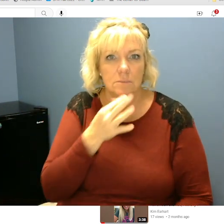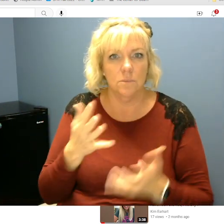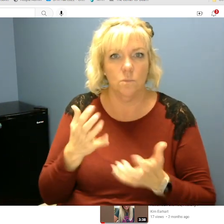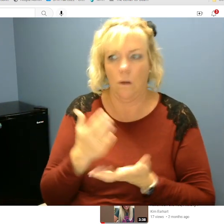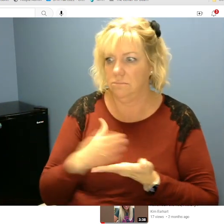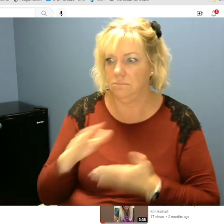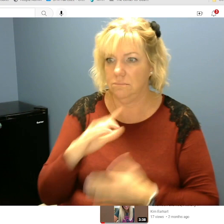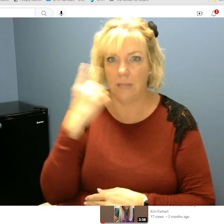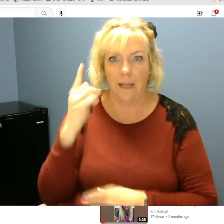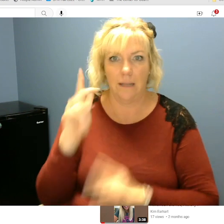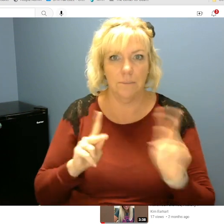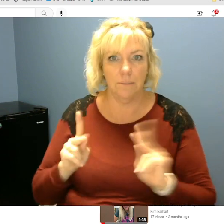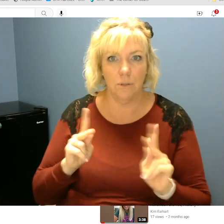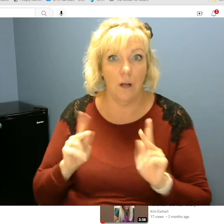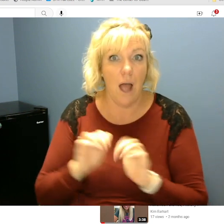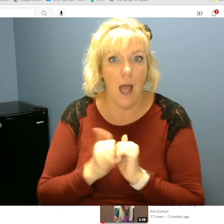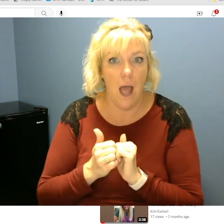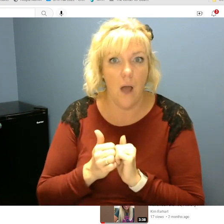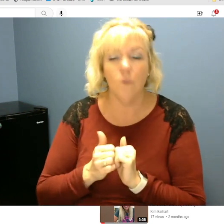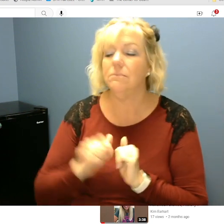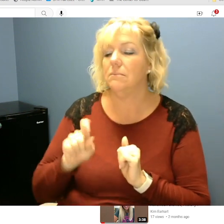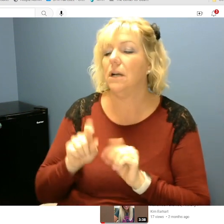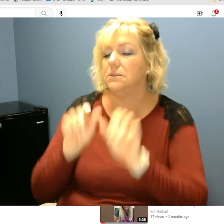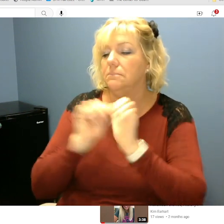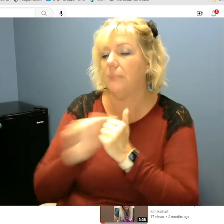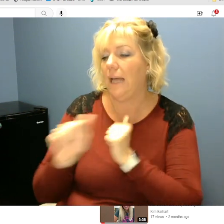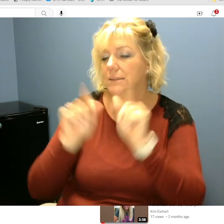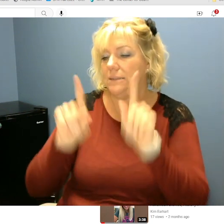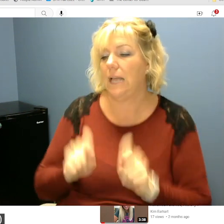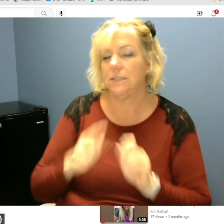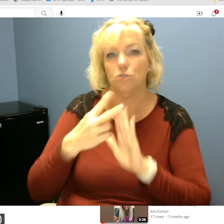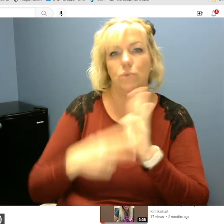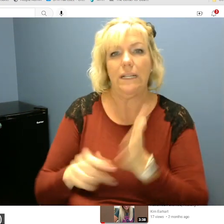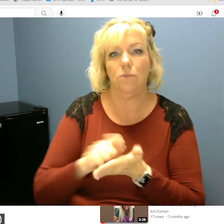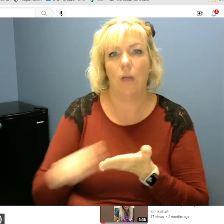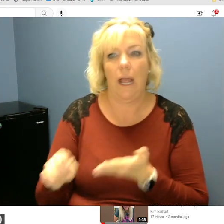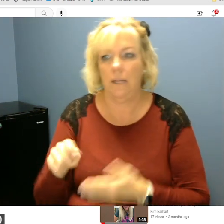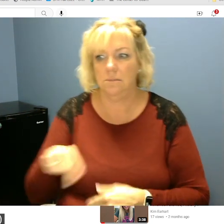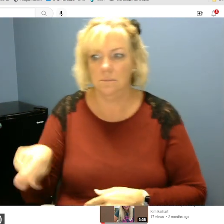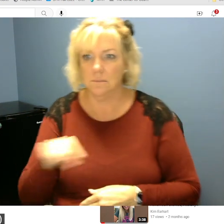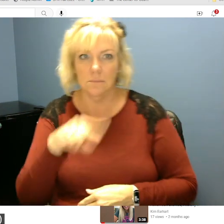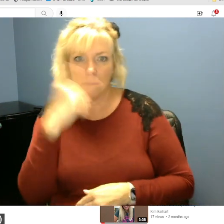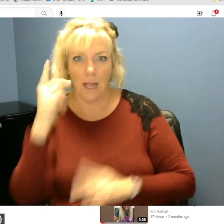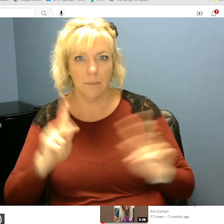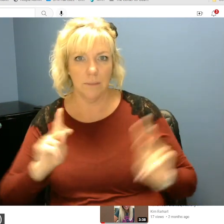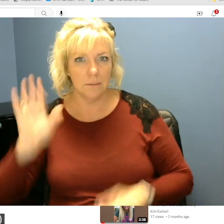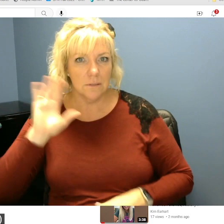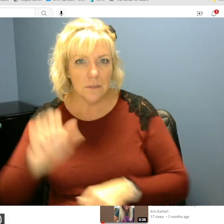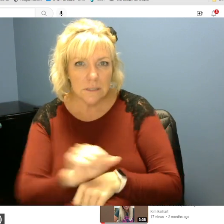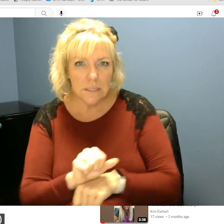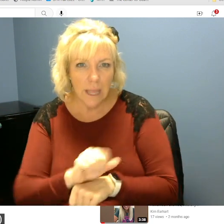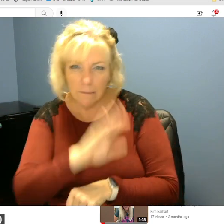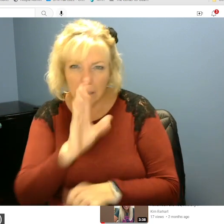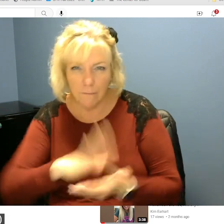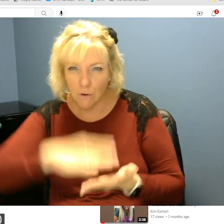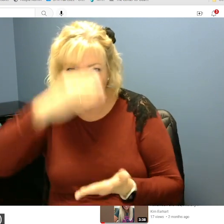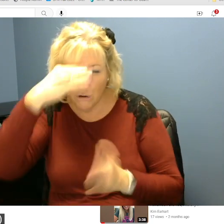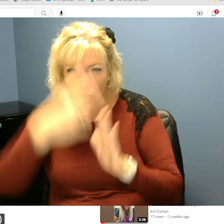voting. And then the film clip talks about black legislatures.